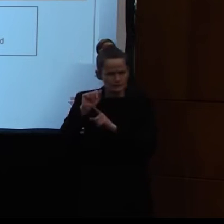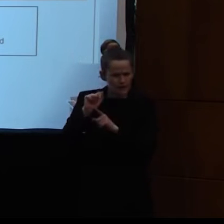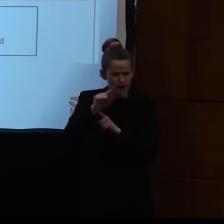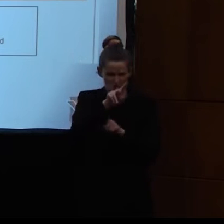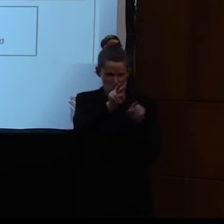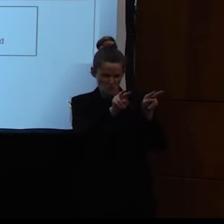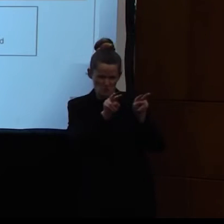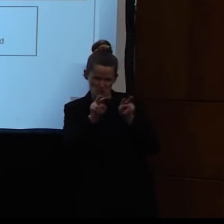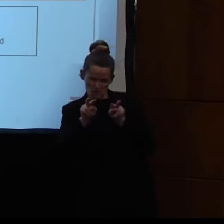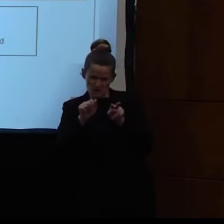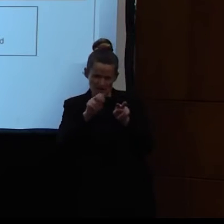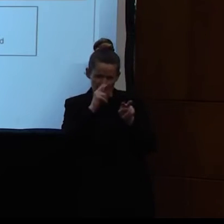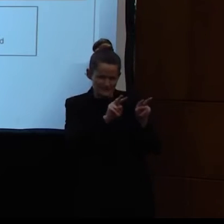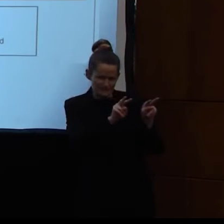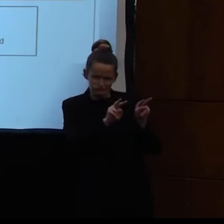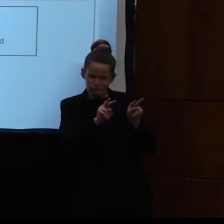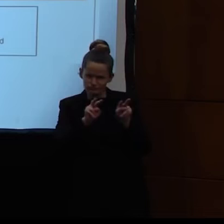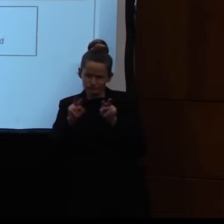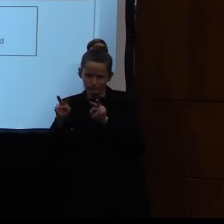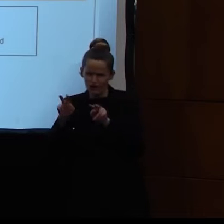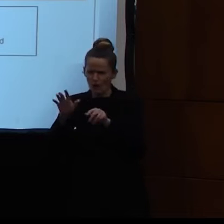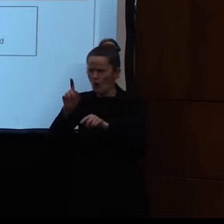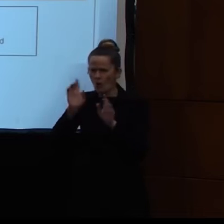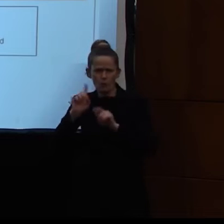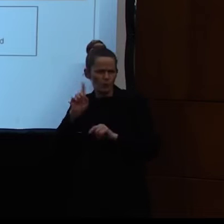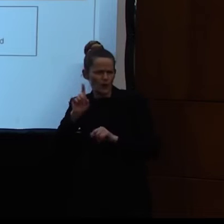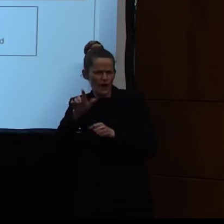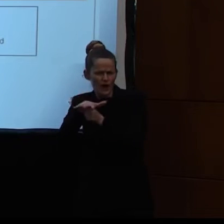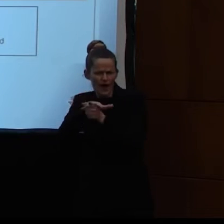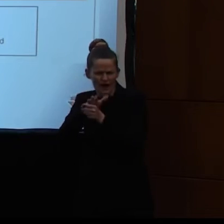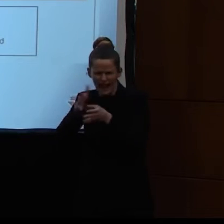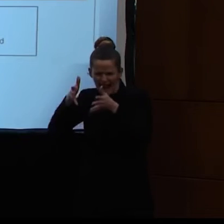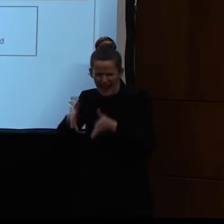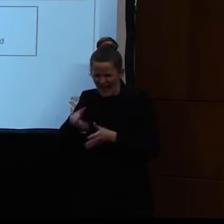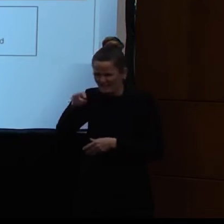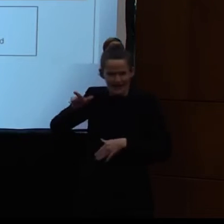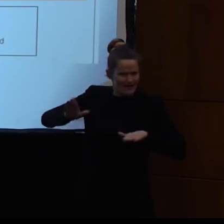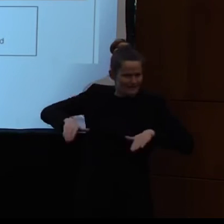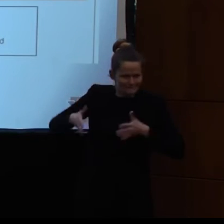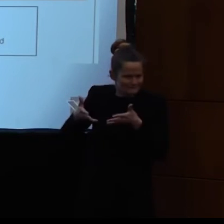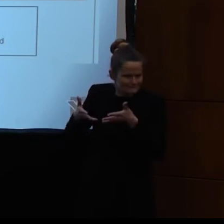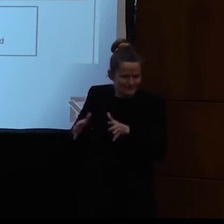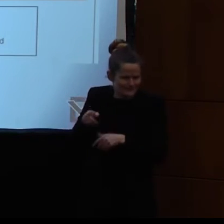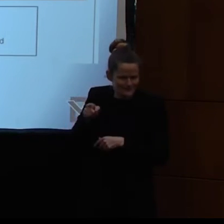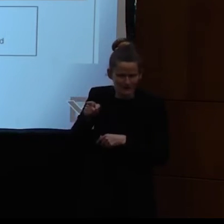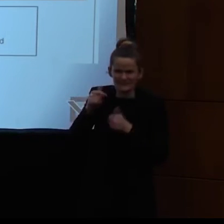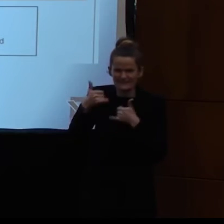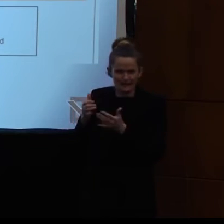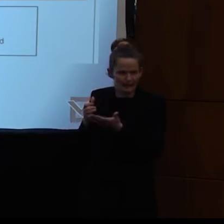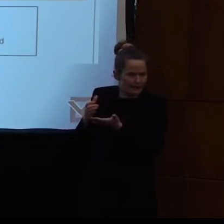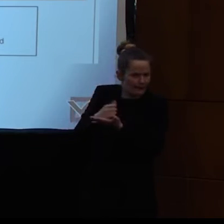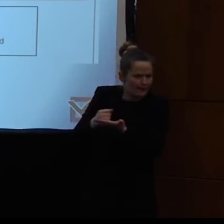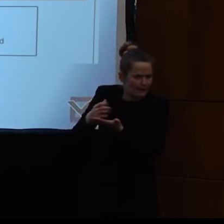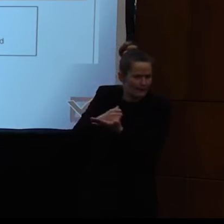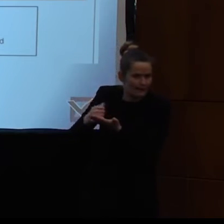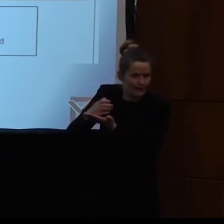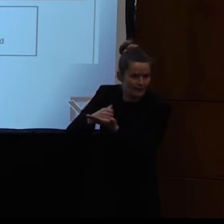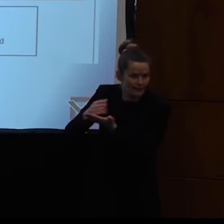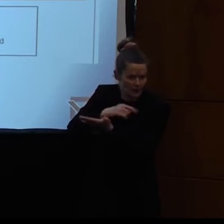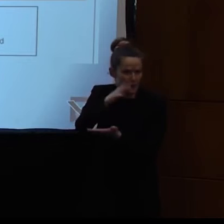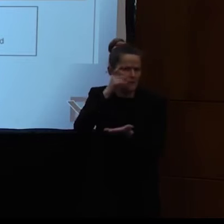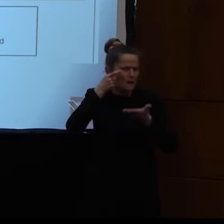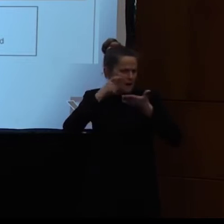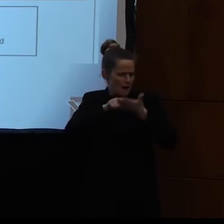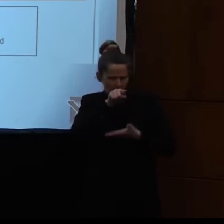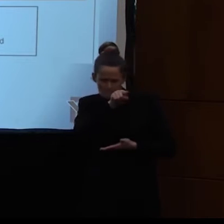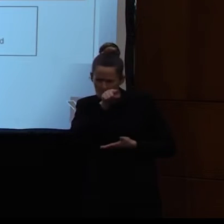or only 2 precincts outstanding, this is going to give you a clearer picture that maybe those are all those mailed absentee ballots that haven't been reported yet. So I shouldn't